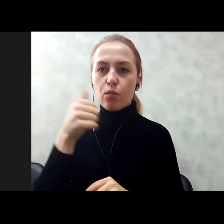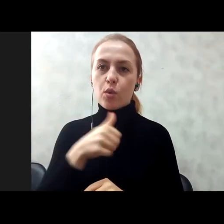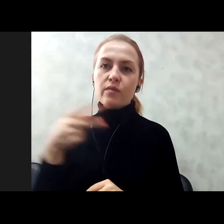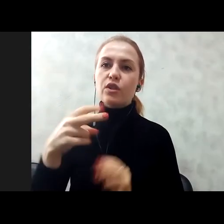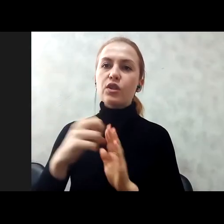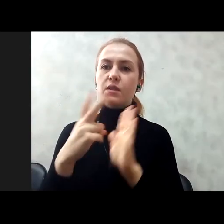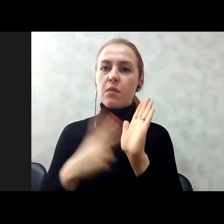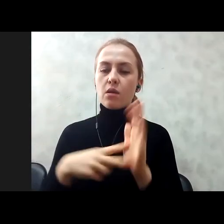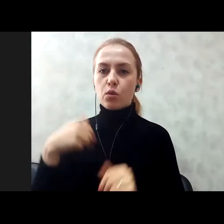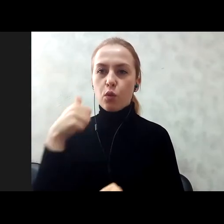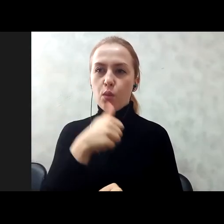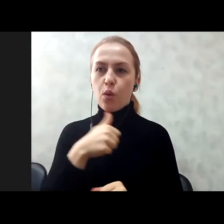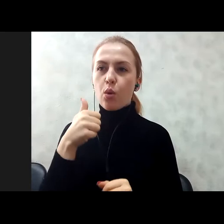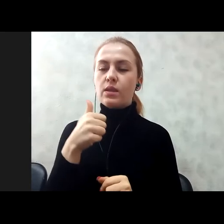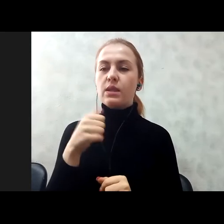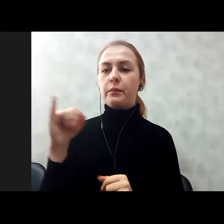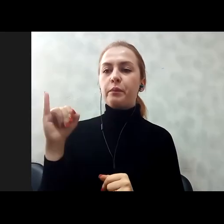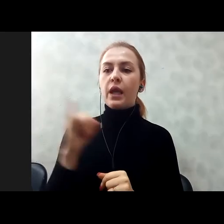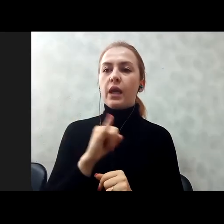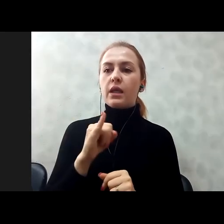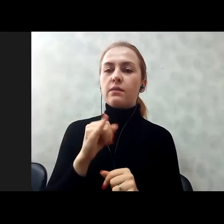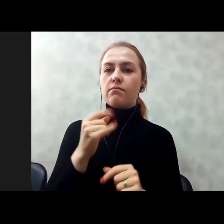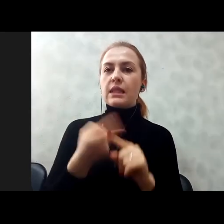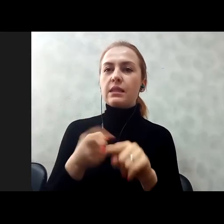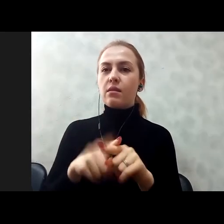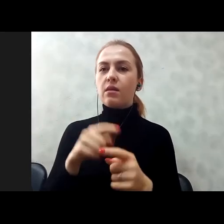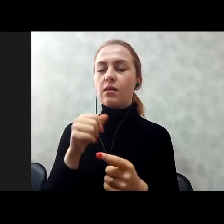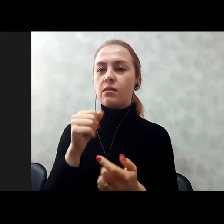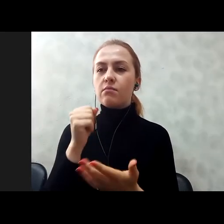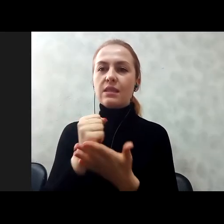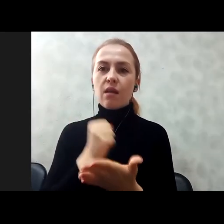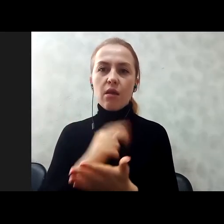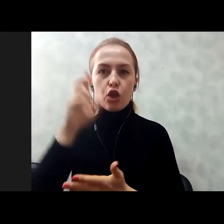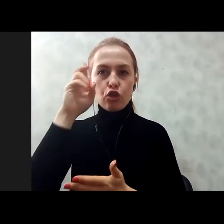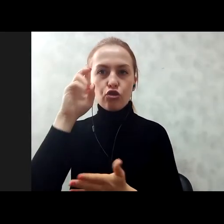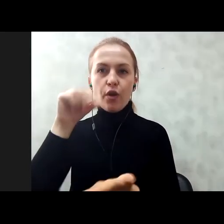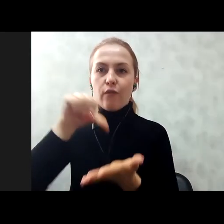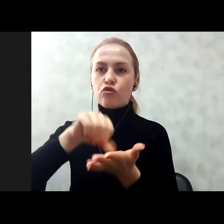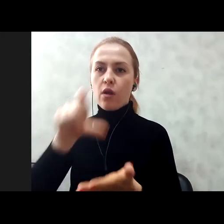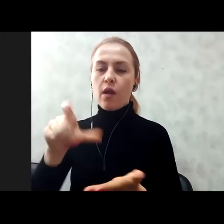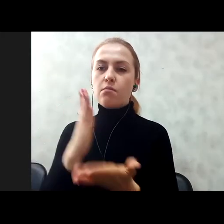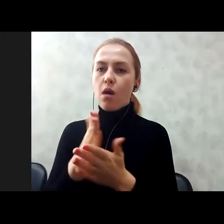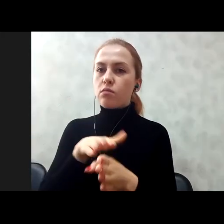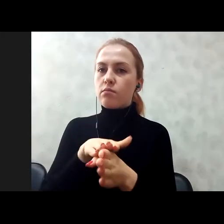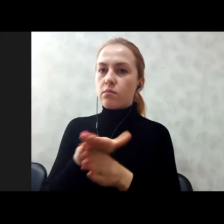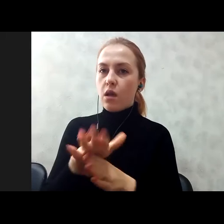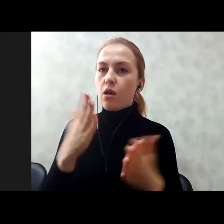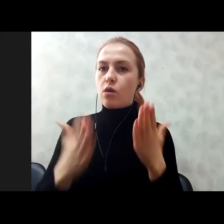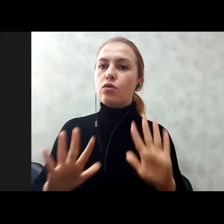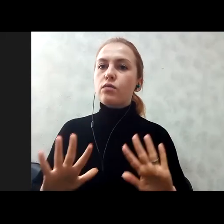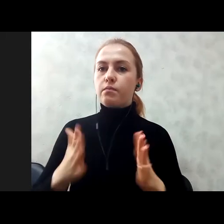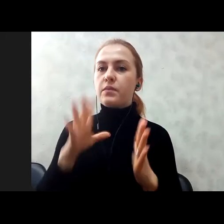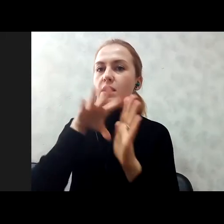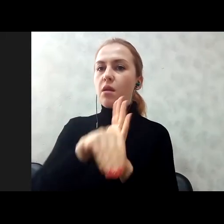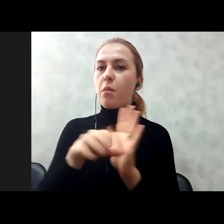in 2004 and 2017. And these standards should be observed